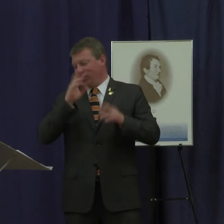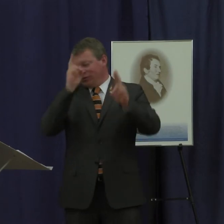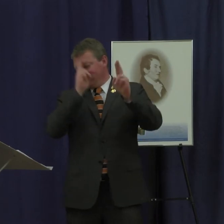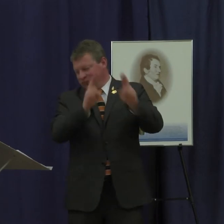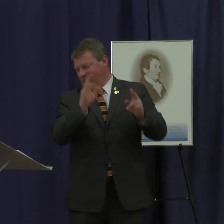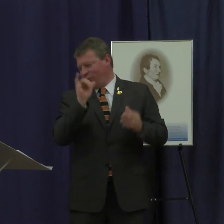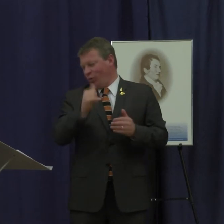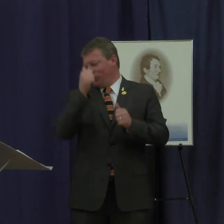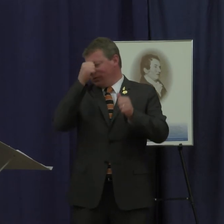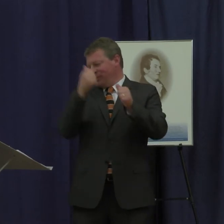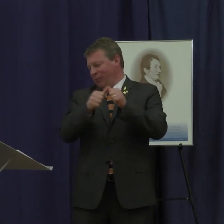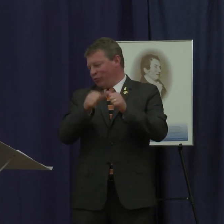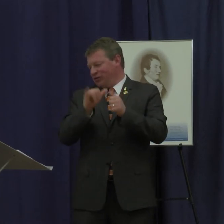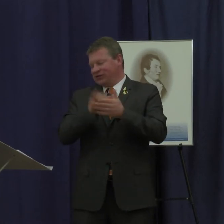This year on Founders Day,